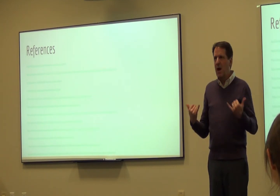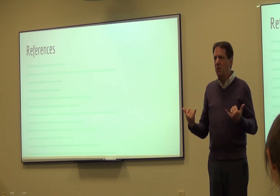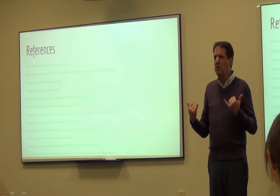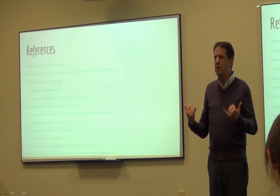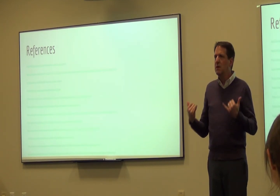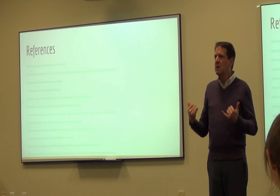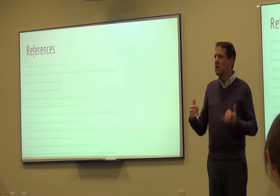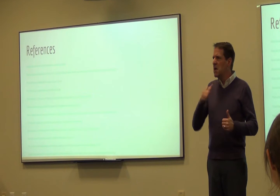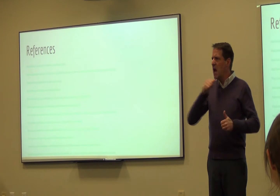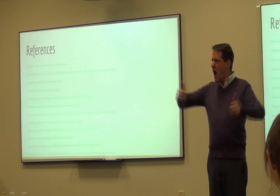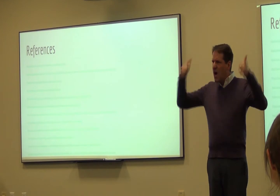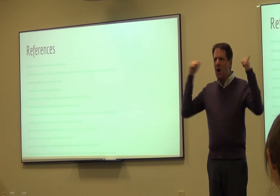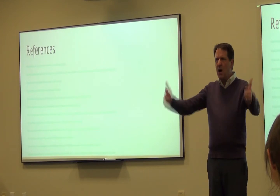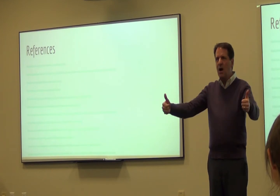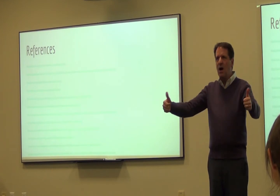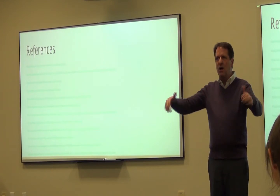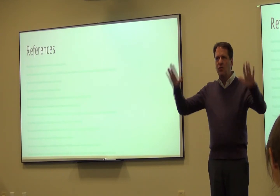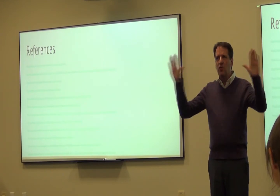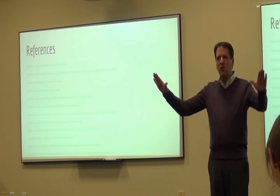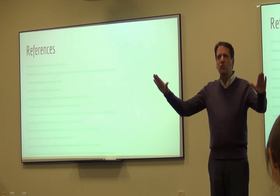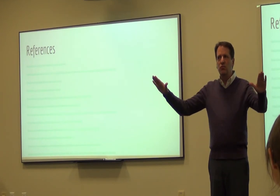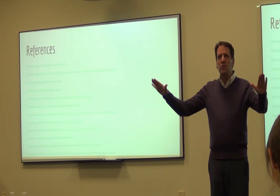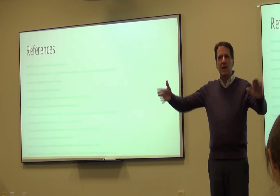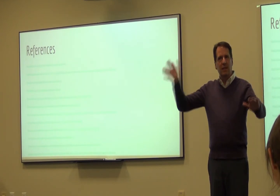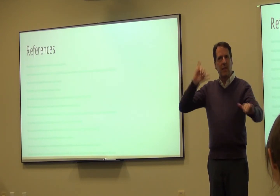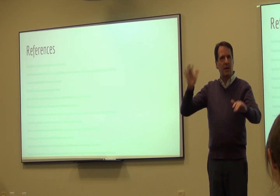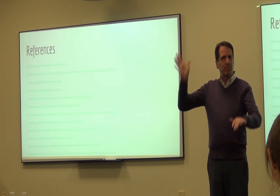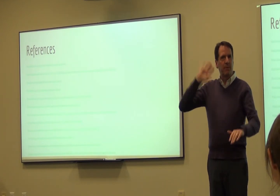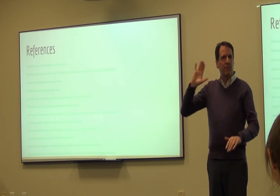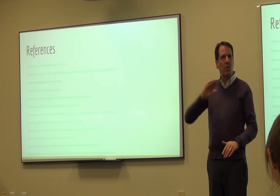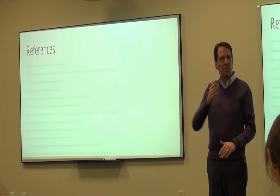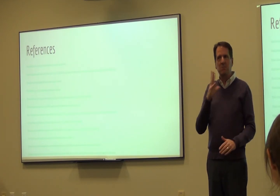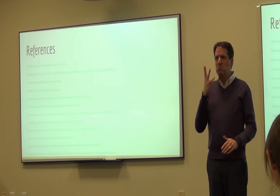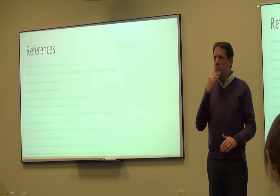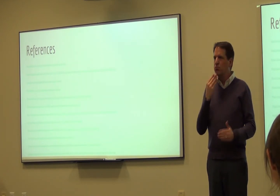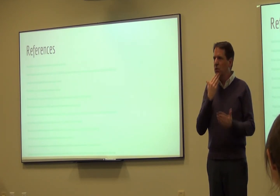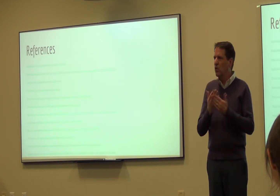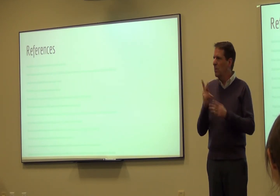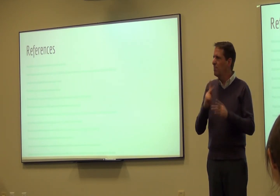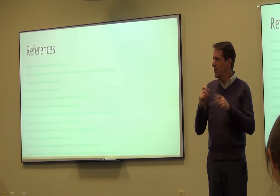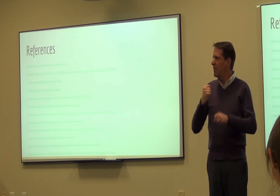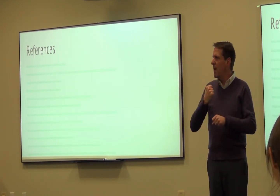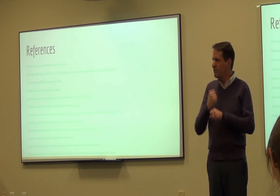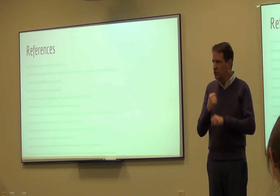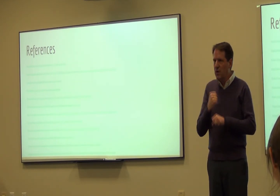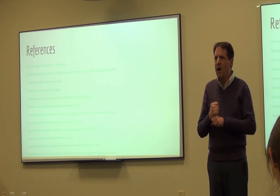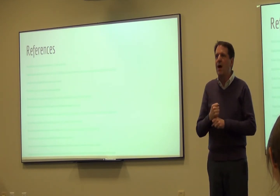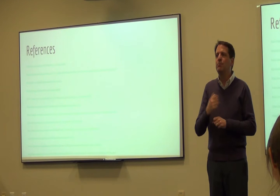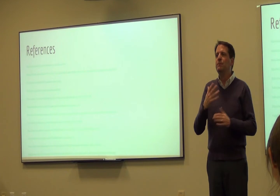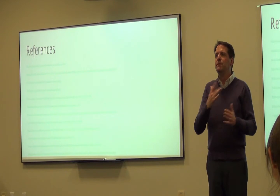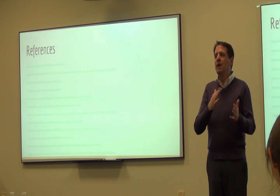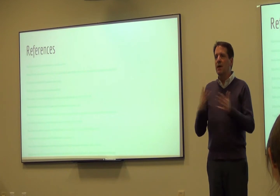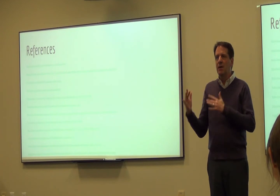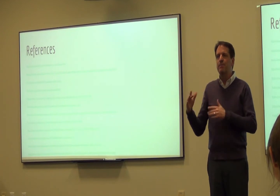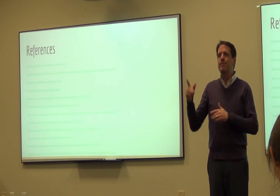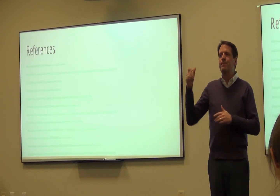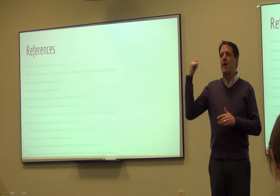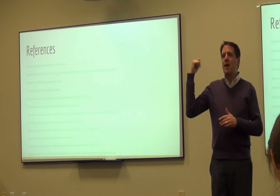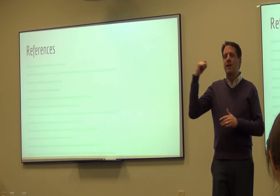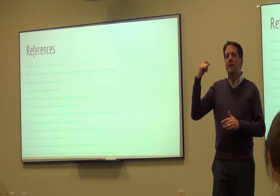pretty good at the moment. It's not great, but it's definitely good. It's not prosperous in the way it once was. People